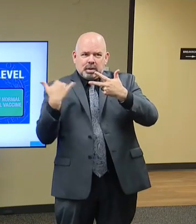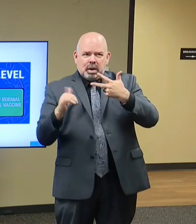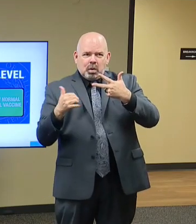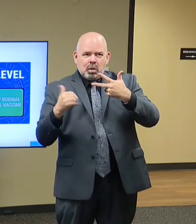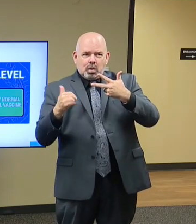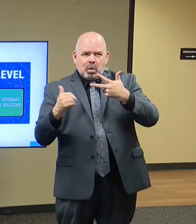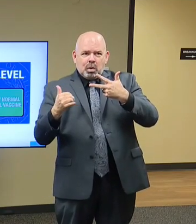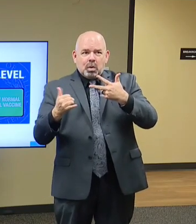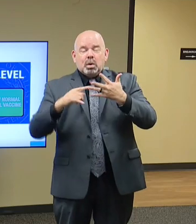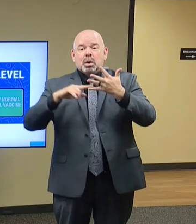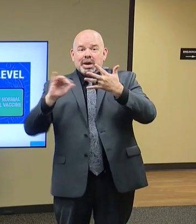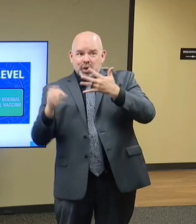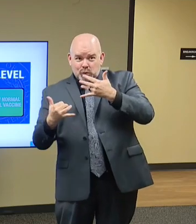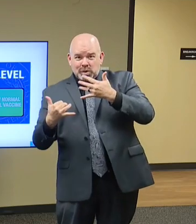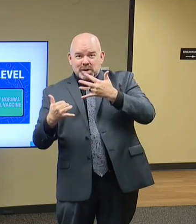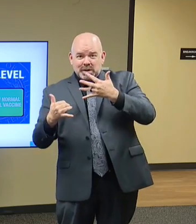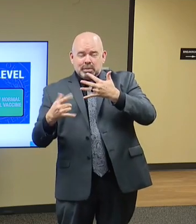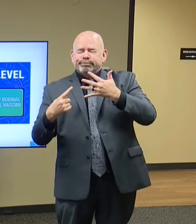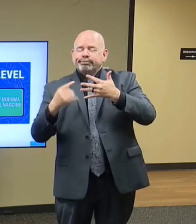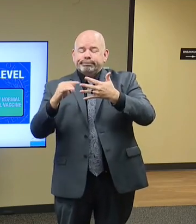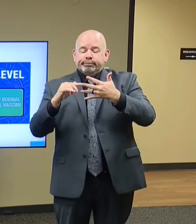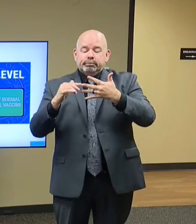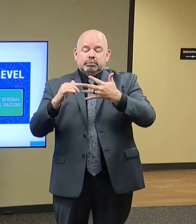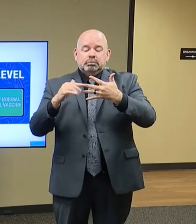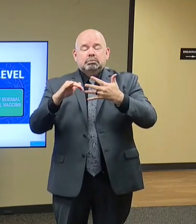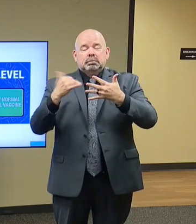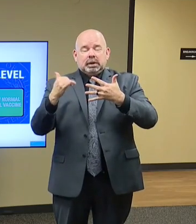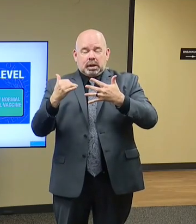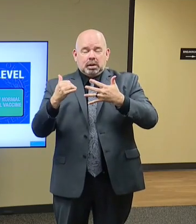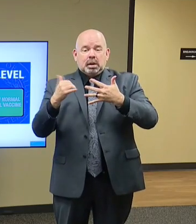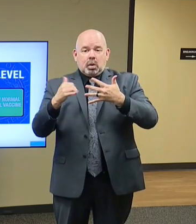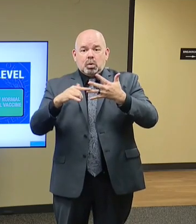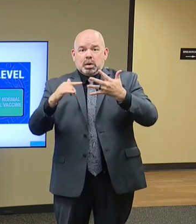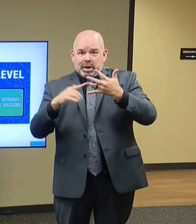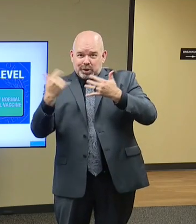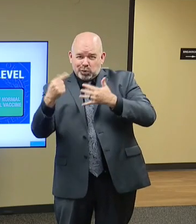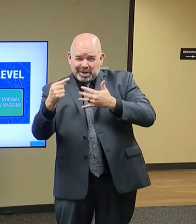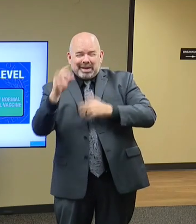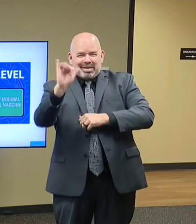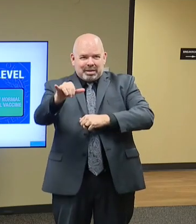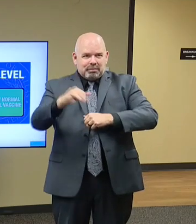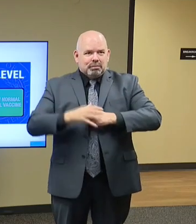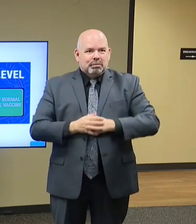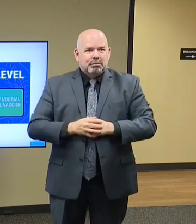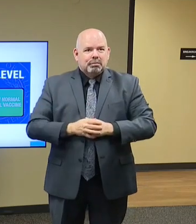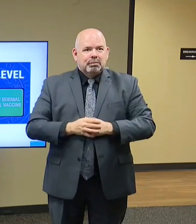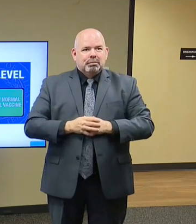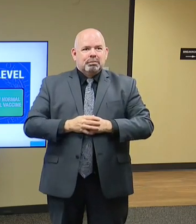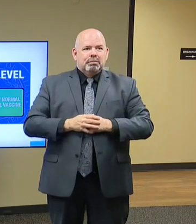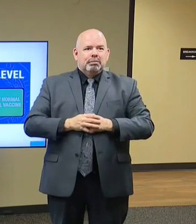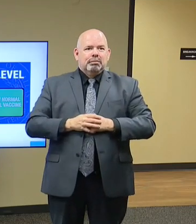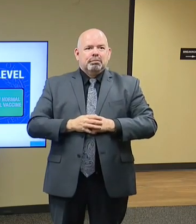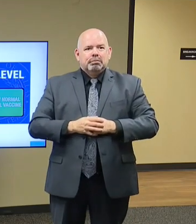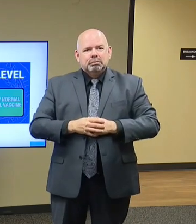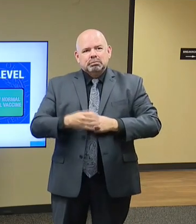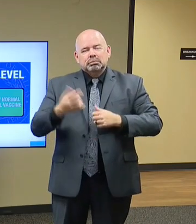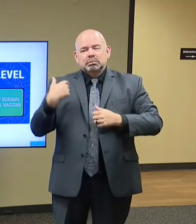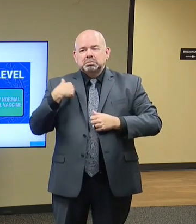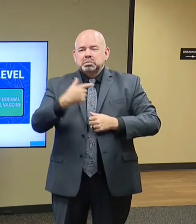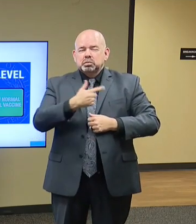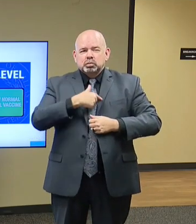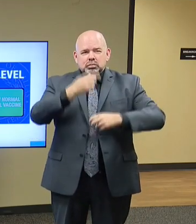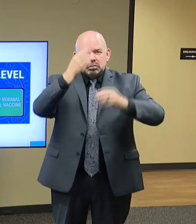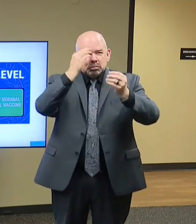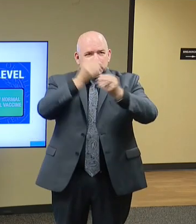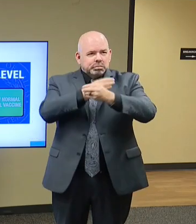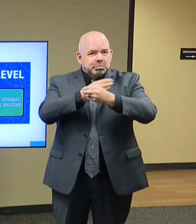Now here's a few other, and the doctors have highlighted this because this is extremely important, a few other things that our